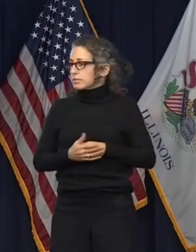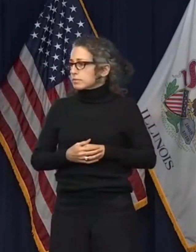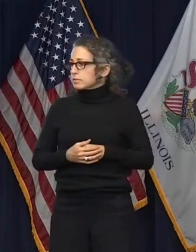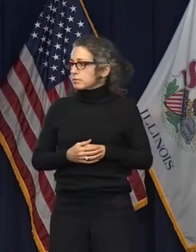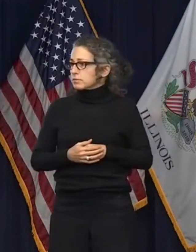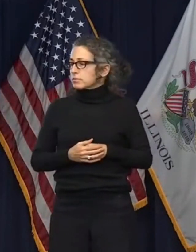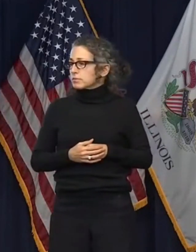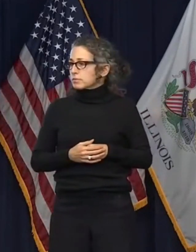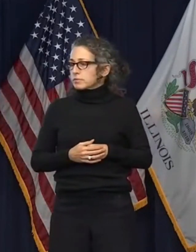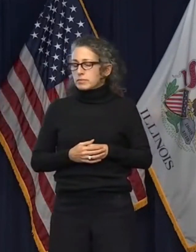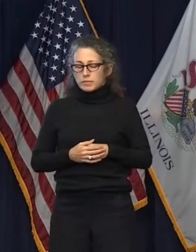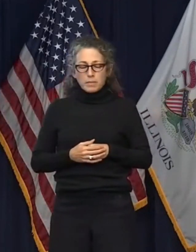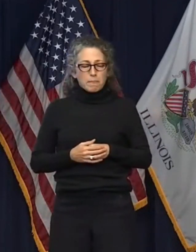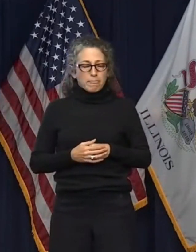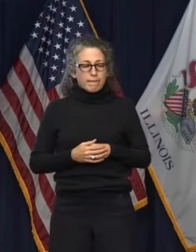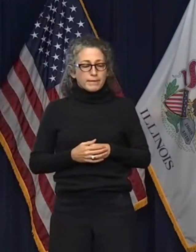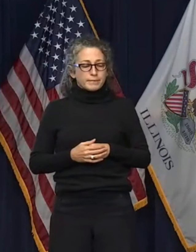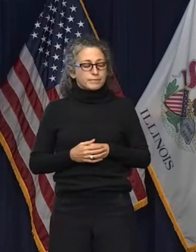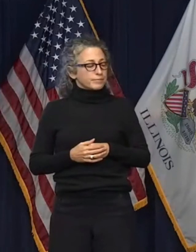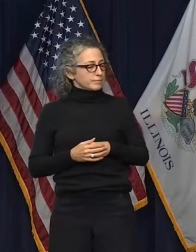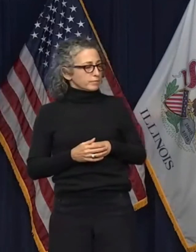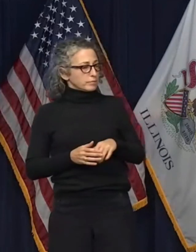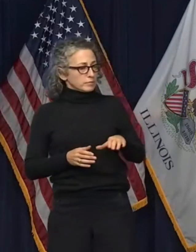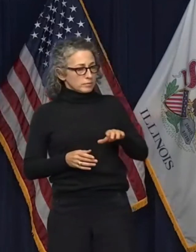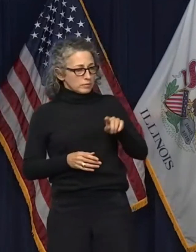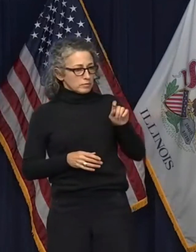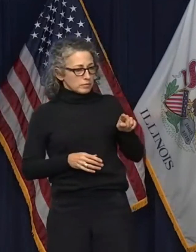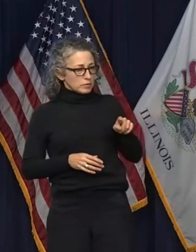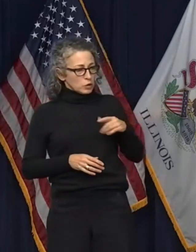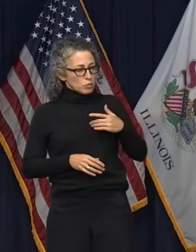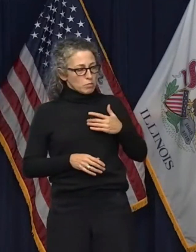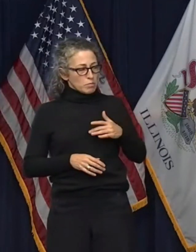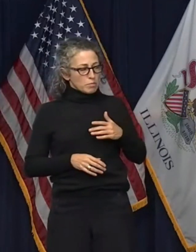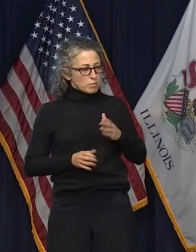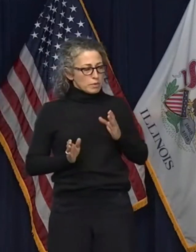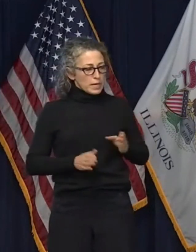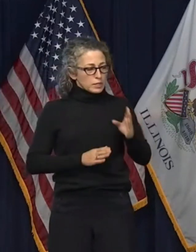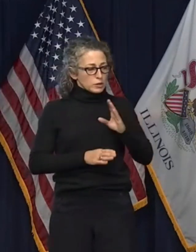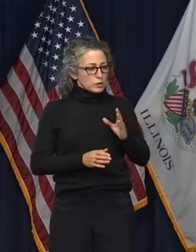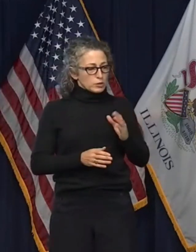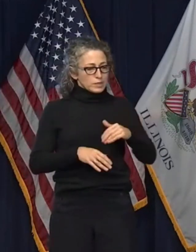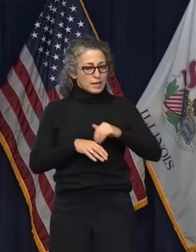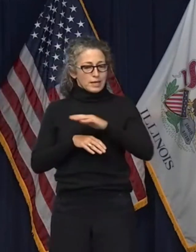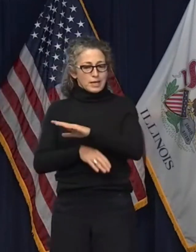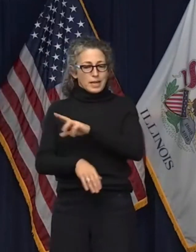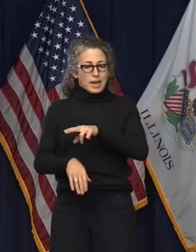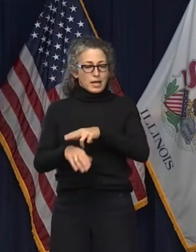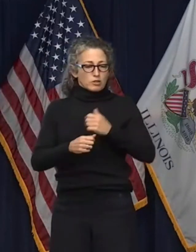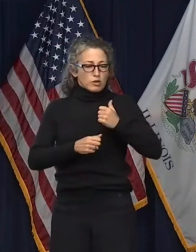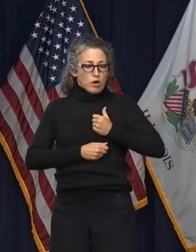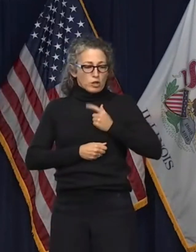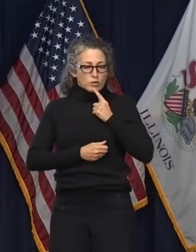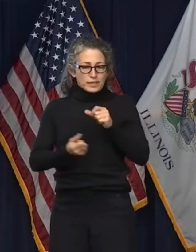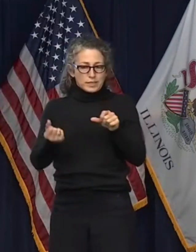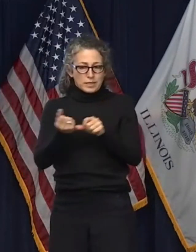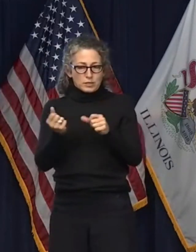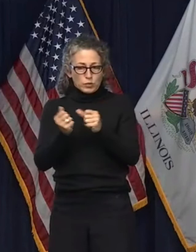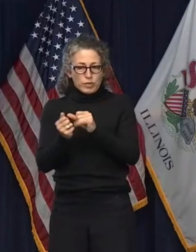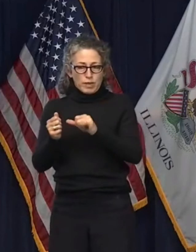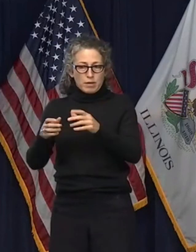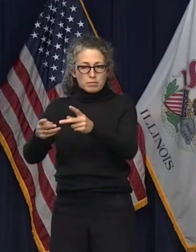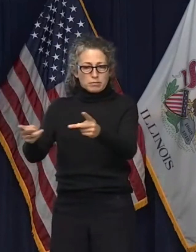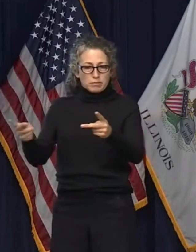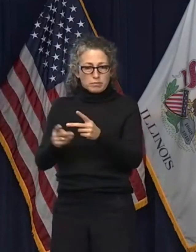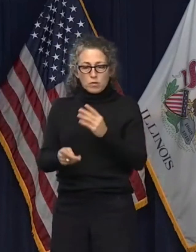This is a follow-up from Hannah. There's also a rumor that you're planning on sending in the National Guard to assist with the home. If that's true, why send them now when the outbreak is basically